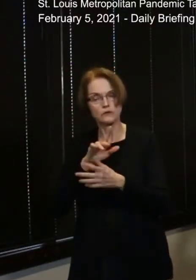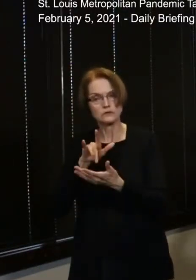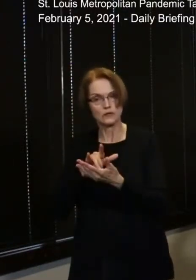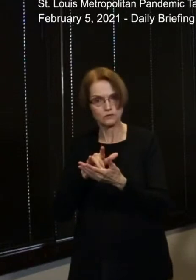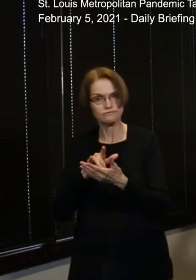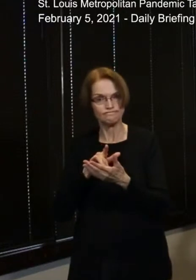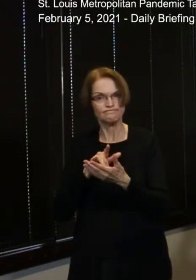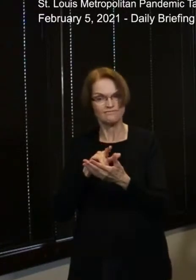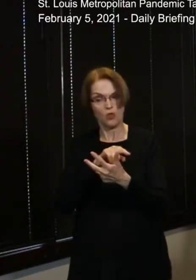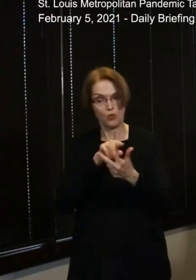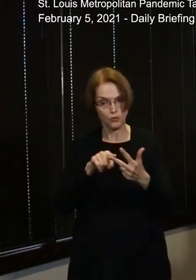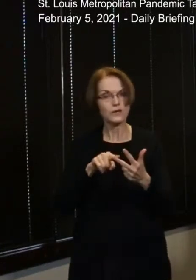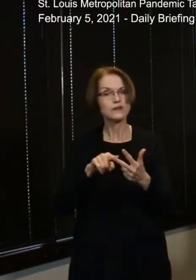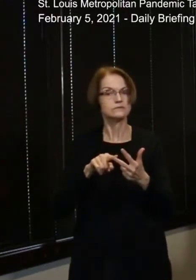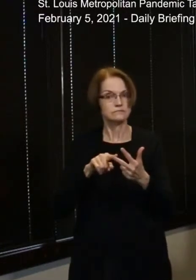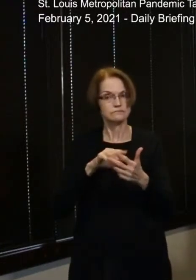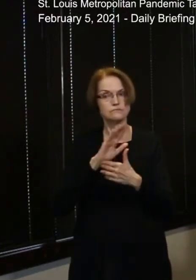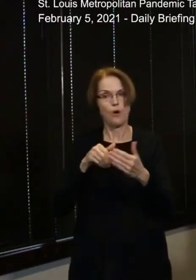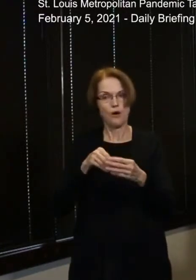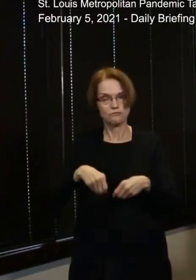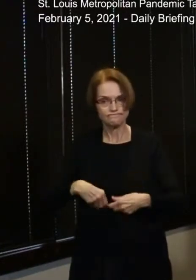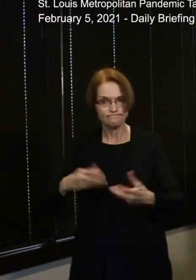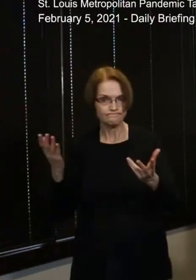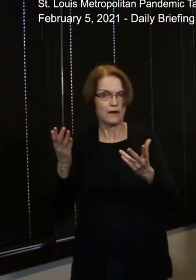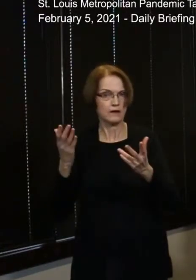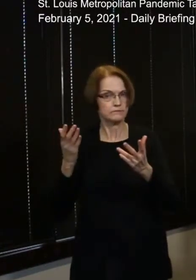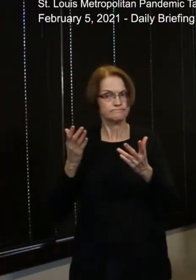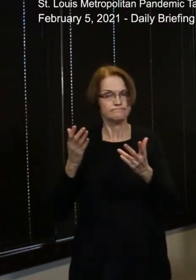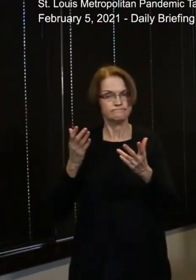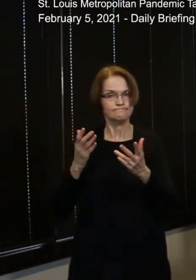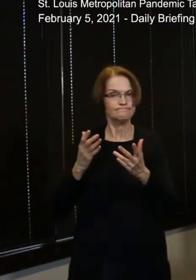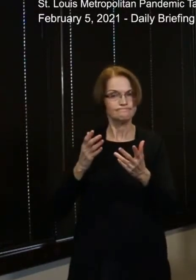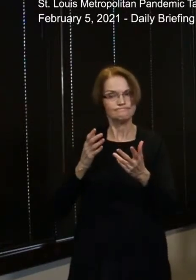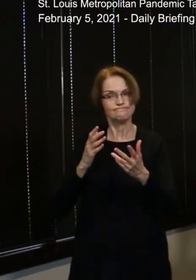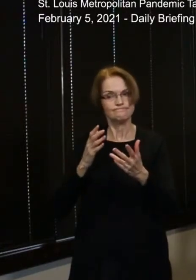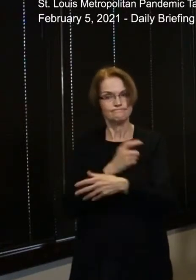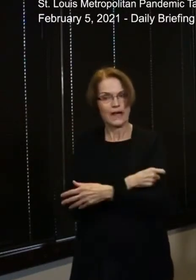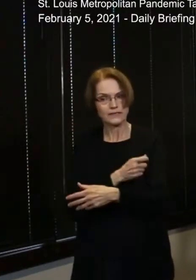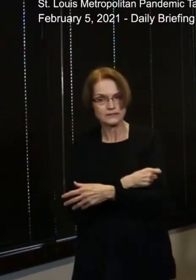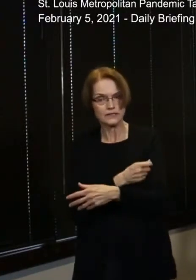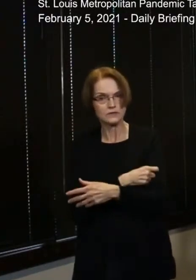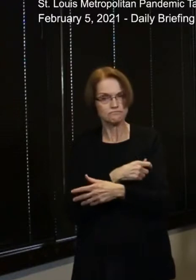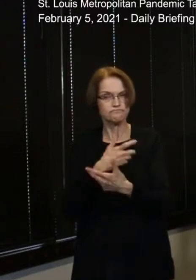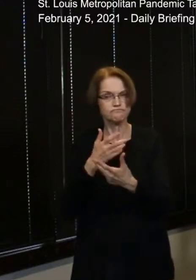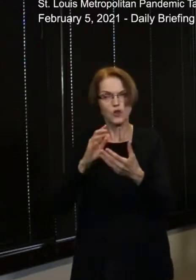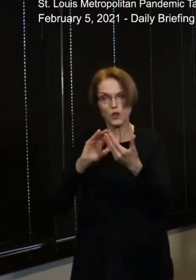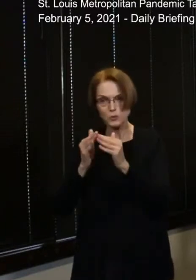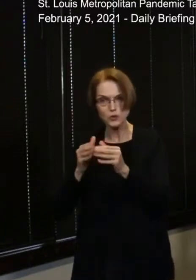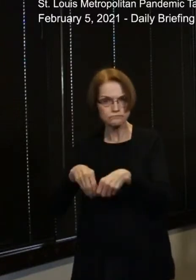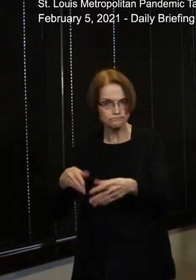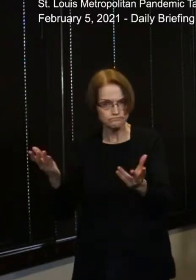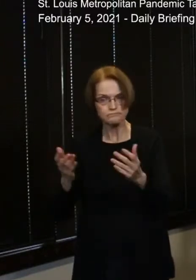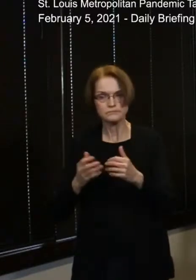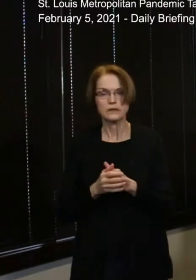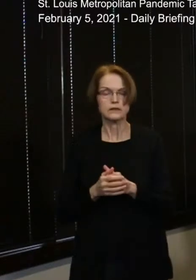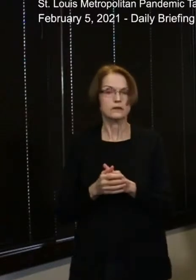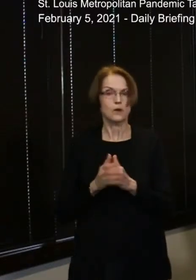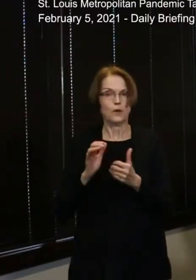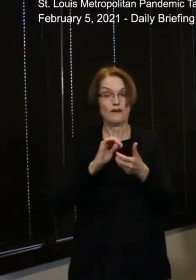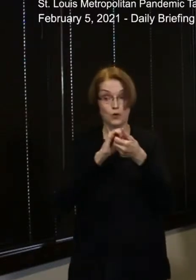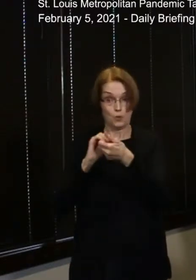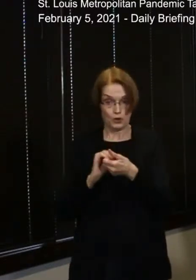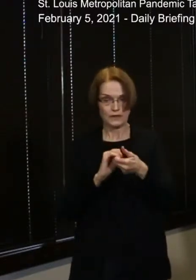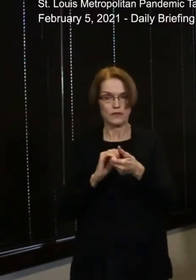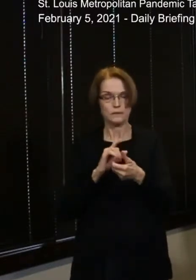distributing vaccine to the community. And so we are working together to make sure that we are addressing that